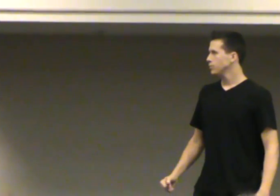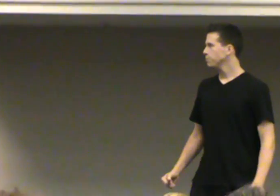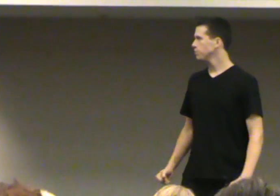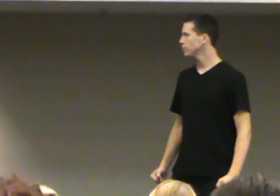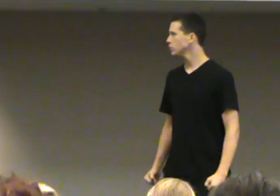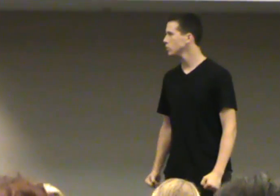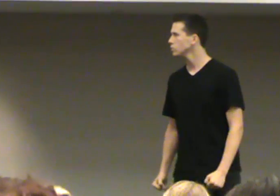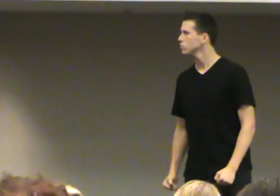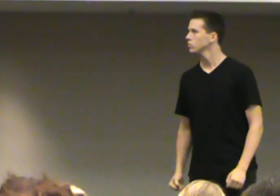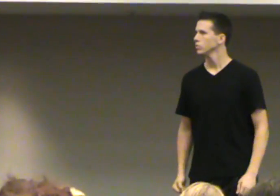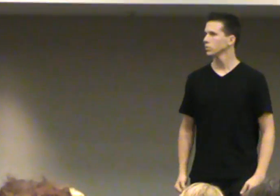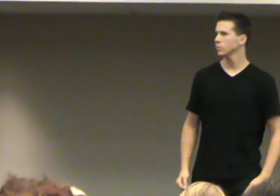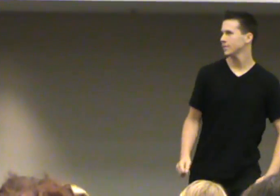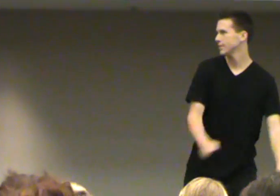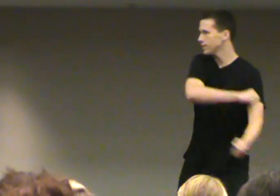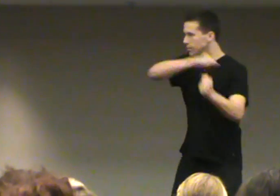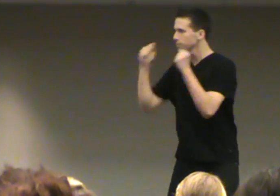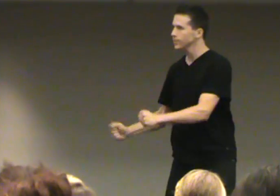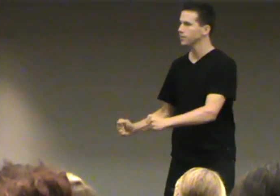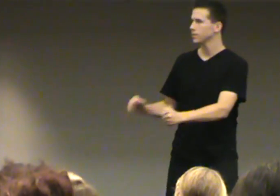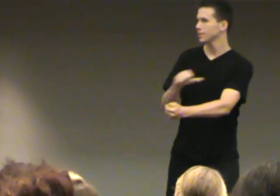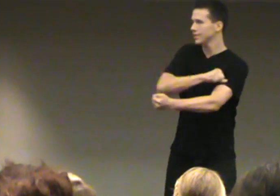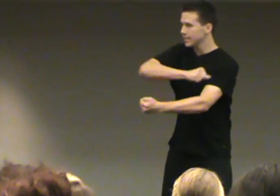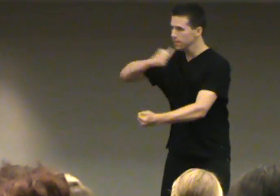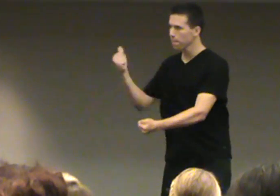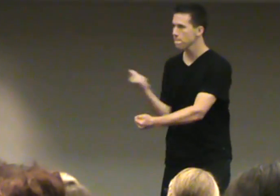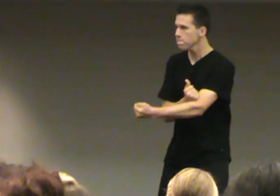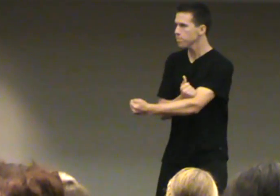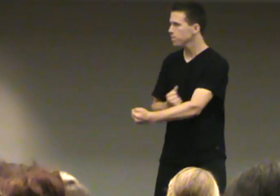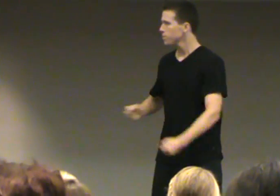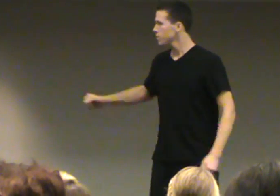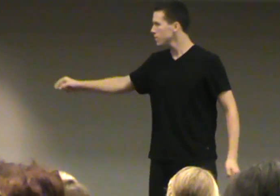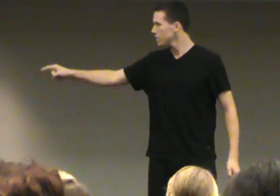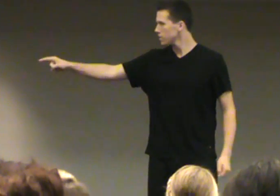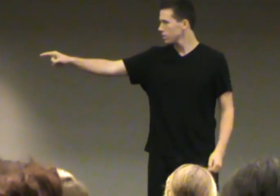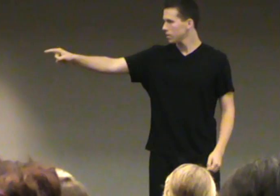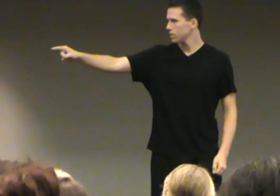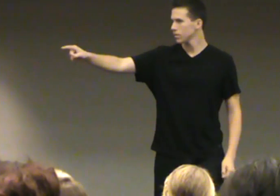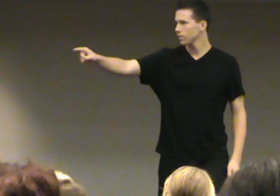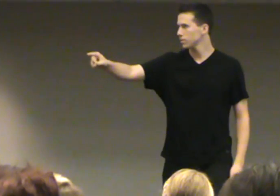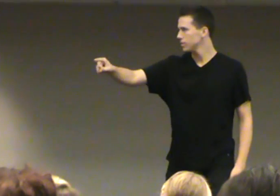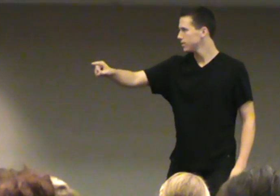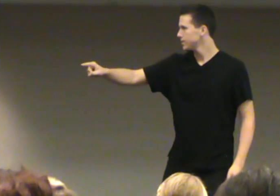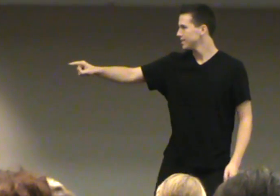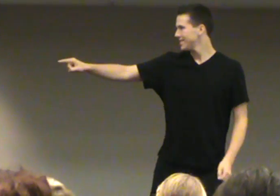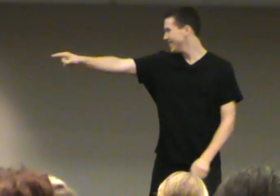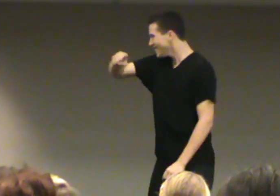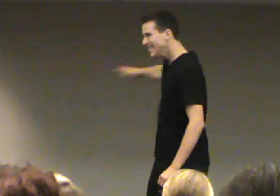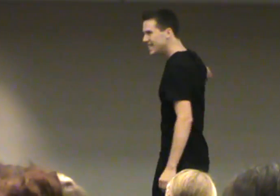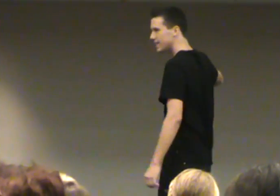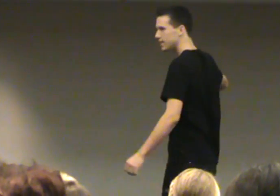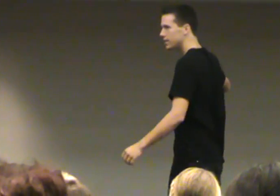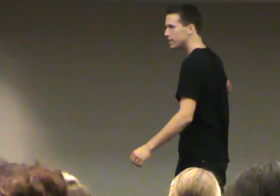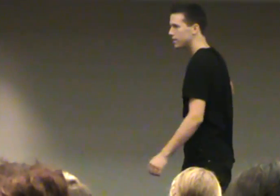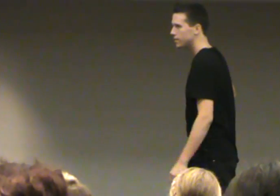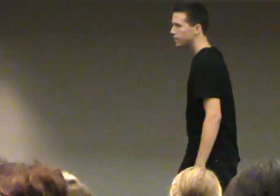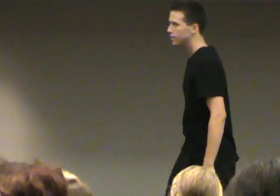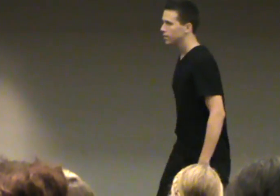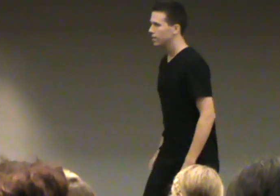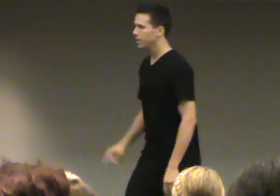I've never heard in the lips of any man, he spoke, and every sound rolled out with the thunder of